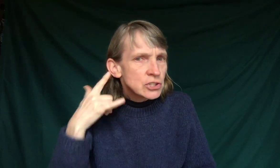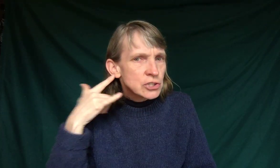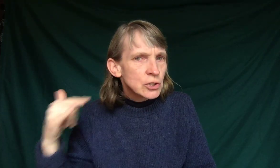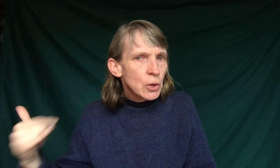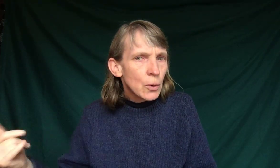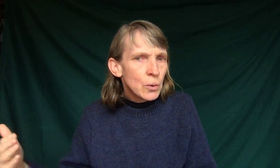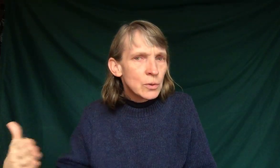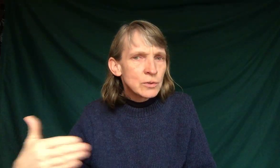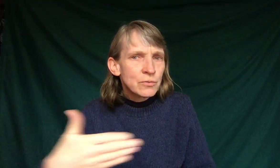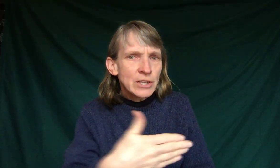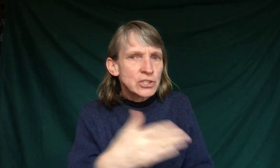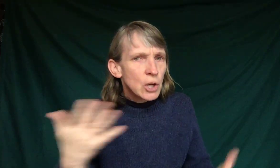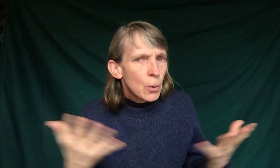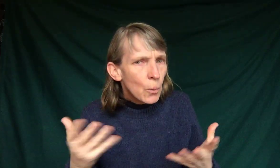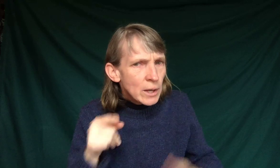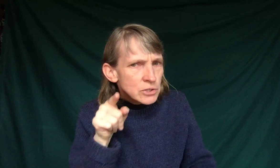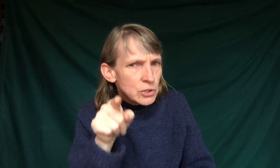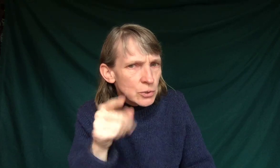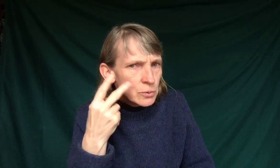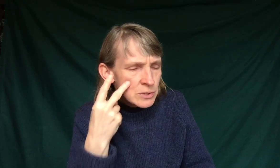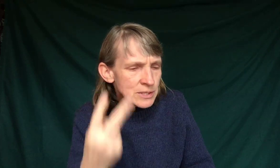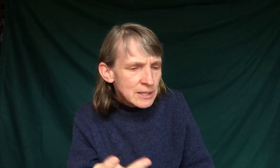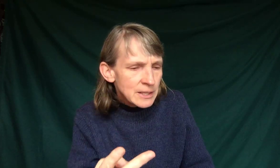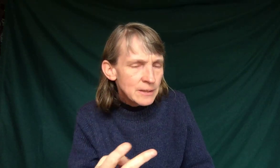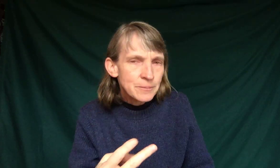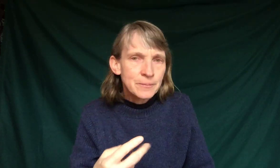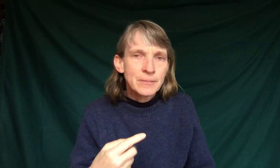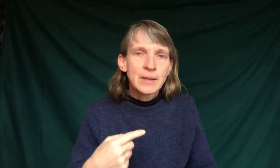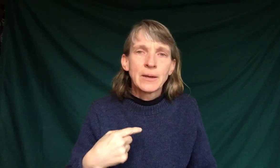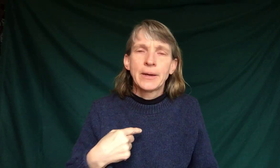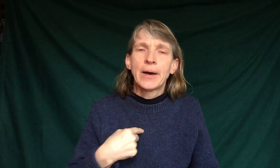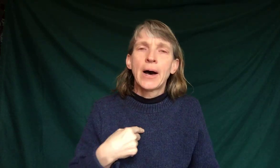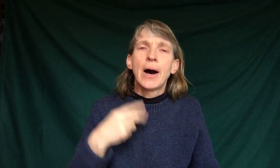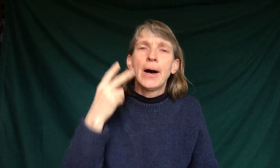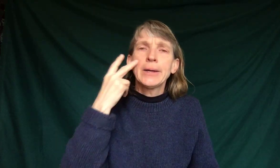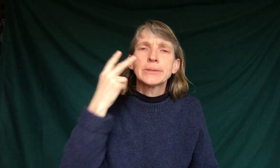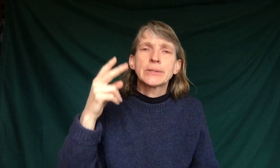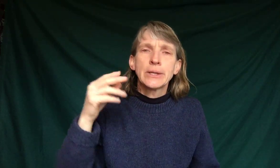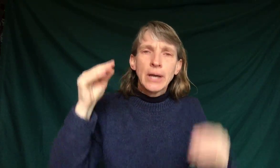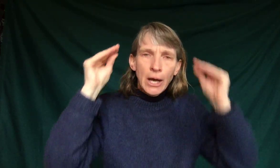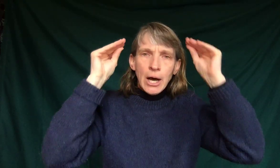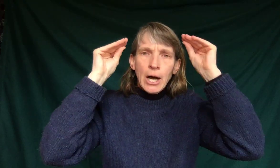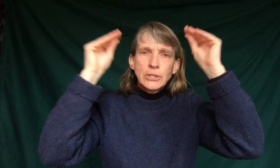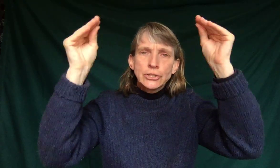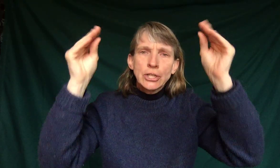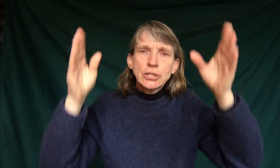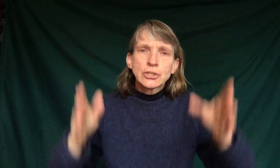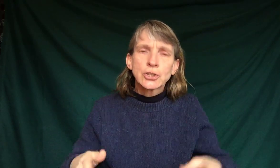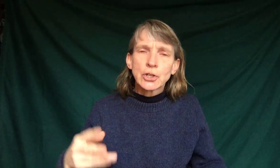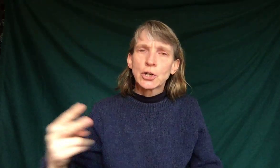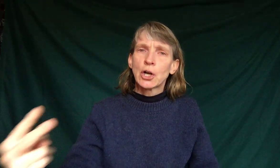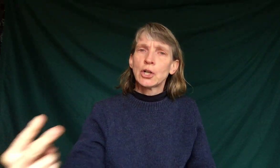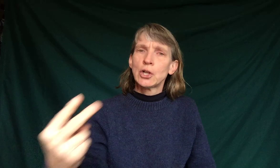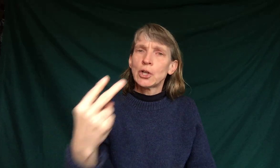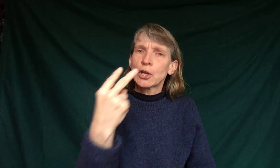Goldfish, what do you see? I see a teacher looking